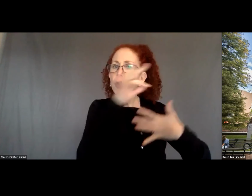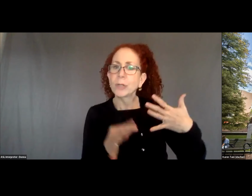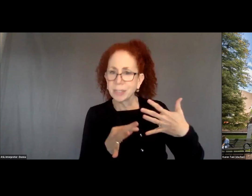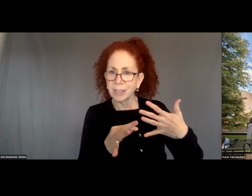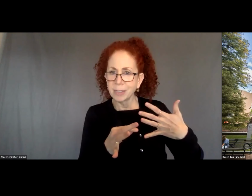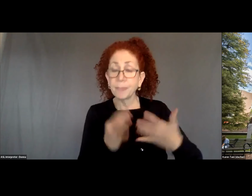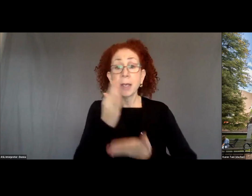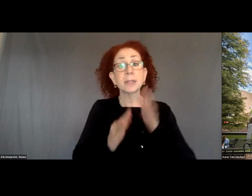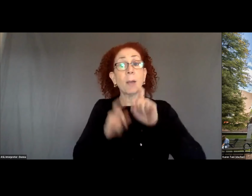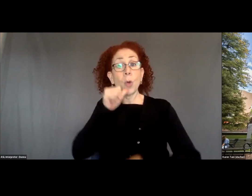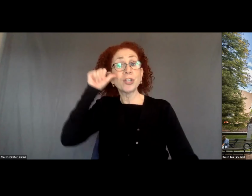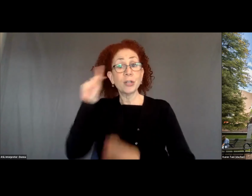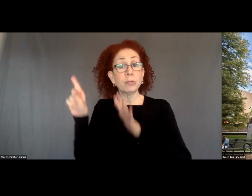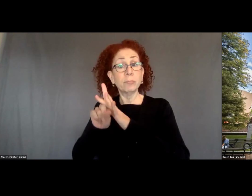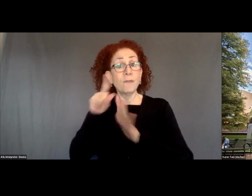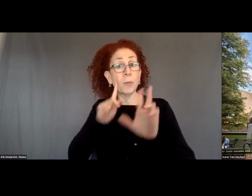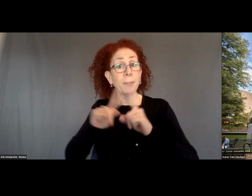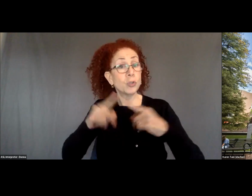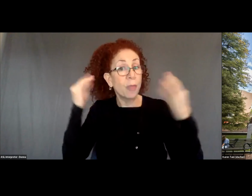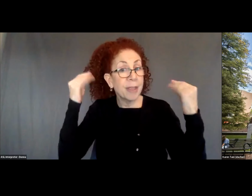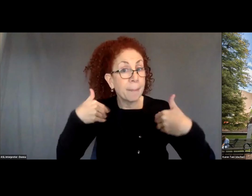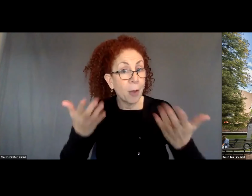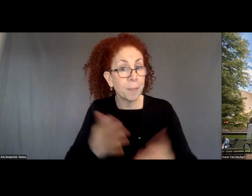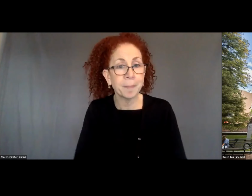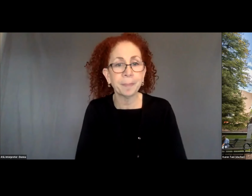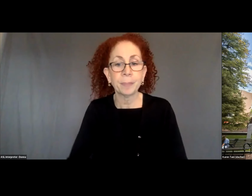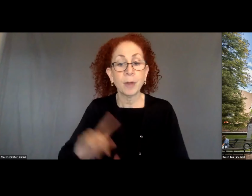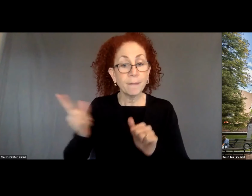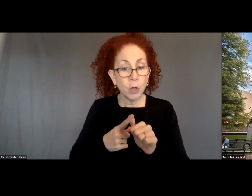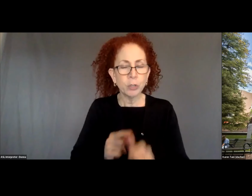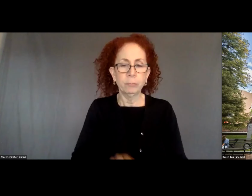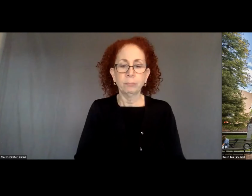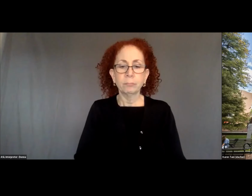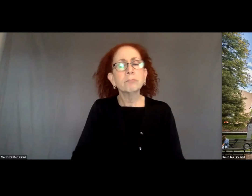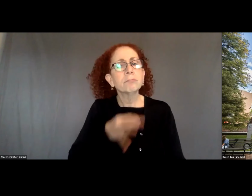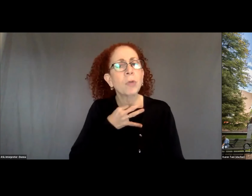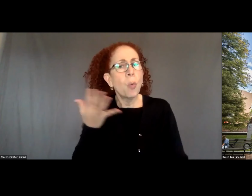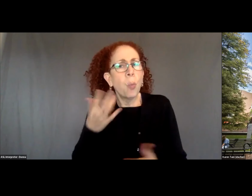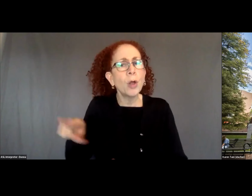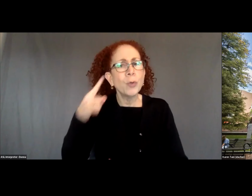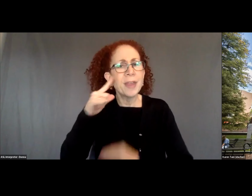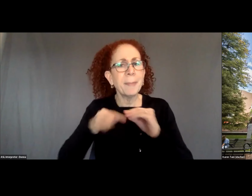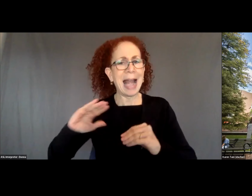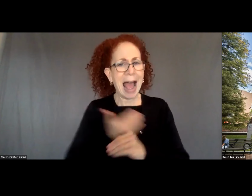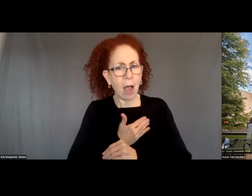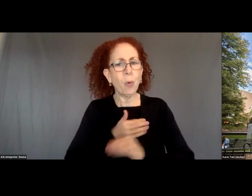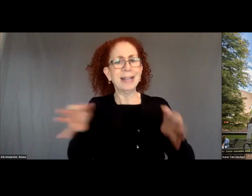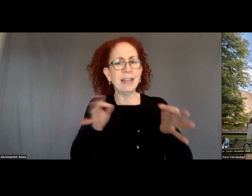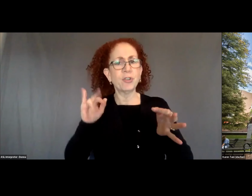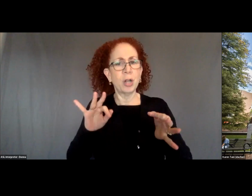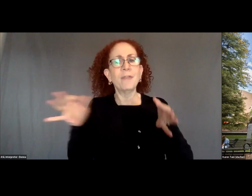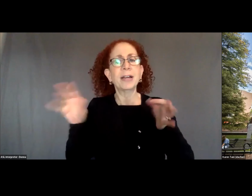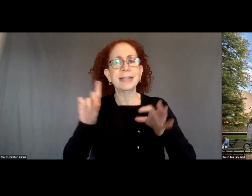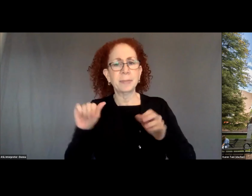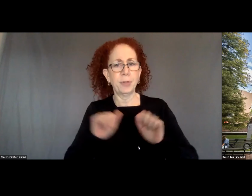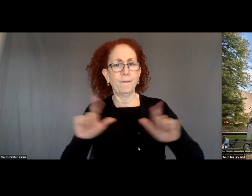questions that we flagged yesterday for people to think about. First, what do you think about our working definition of the disability frame?